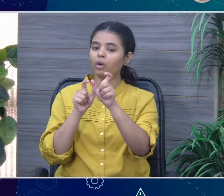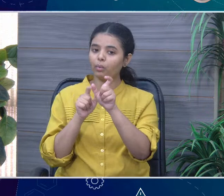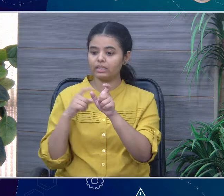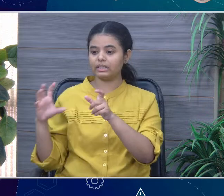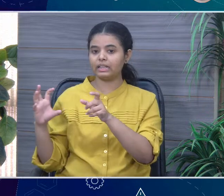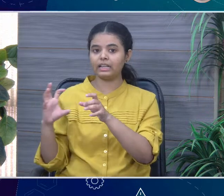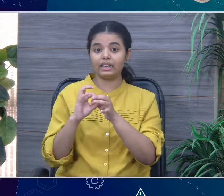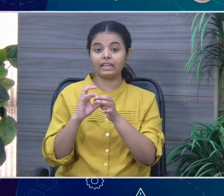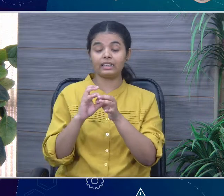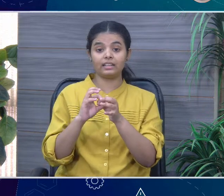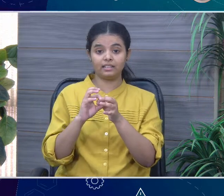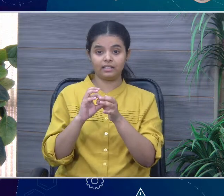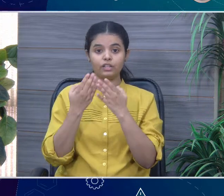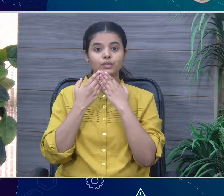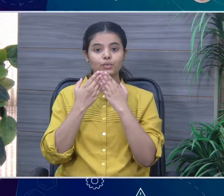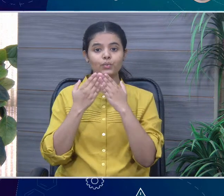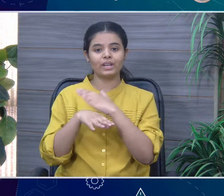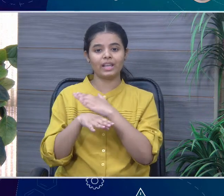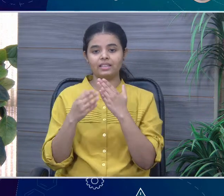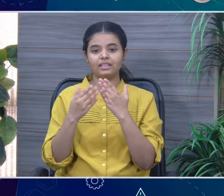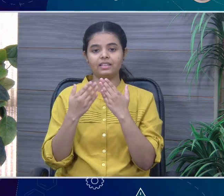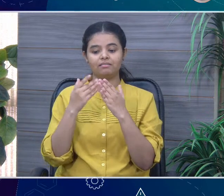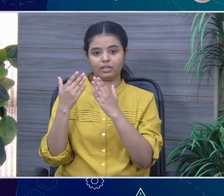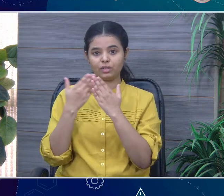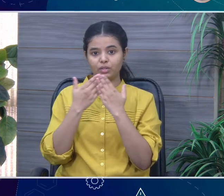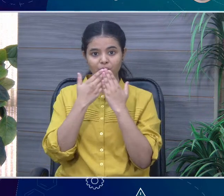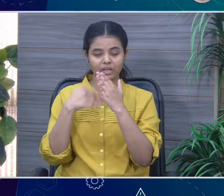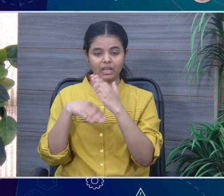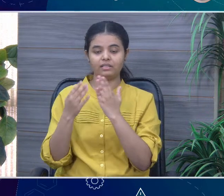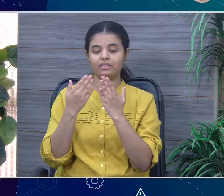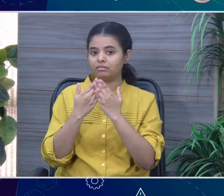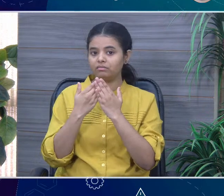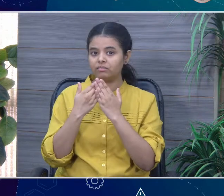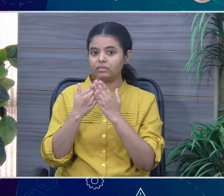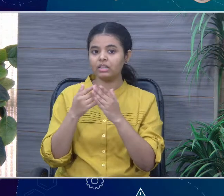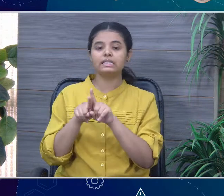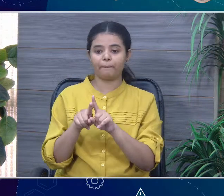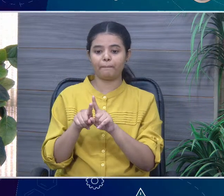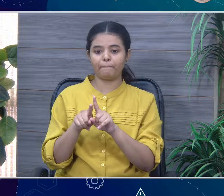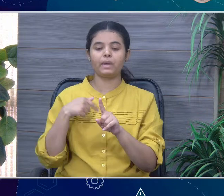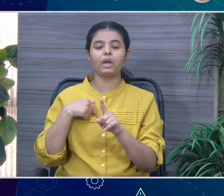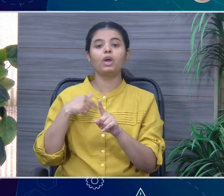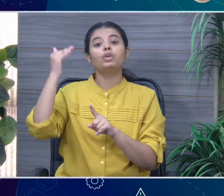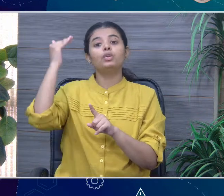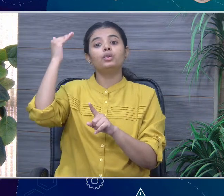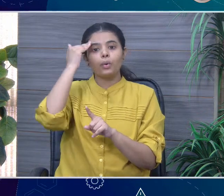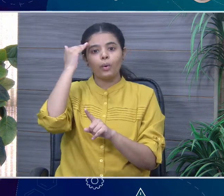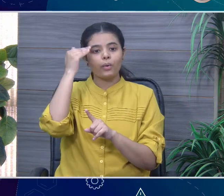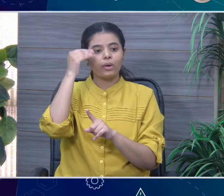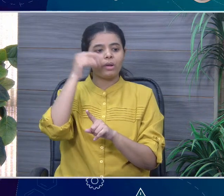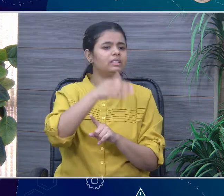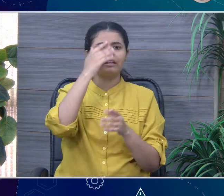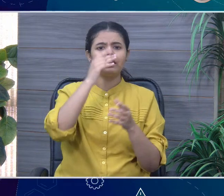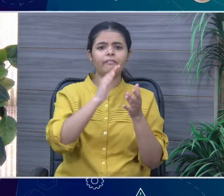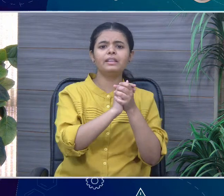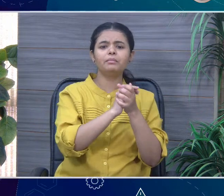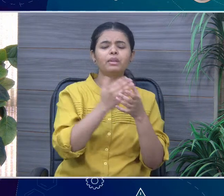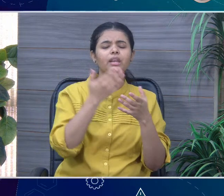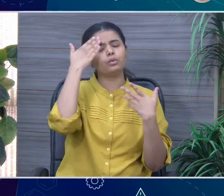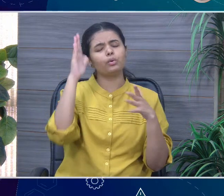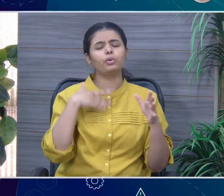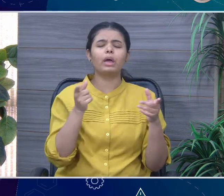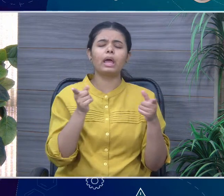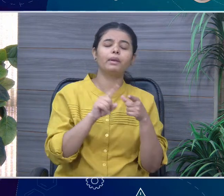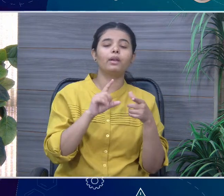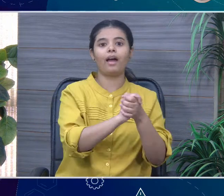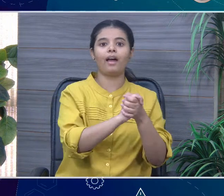of education, school education, buddy is a deliberate pairing that we are doing between two children. So